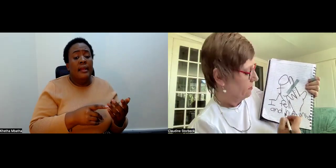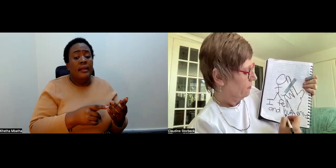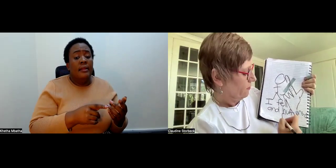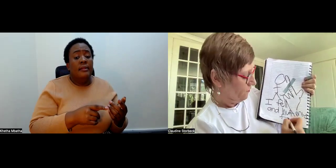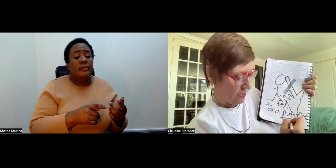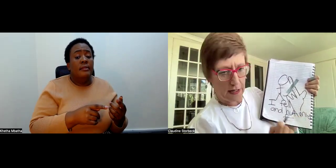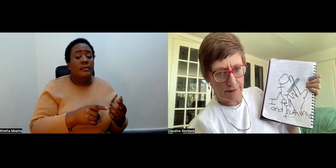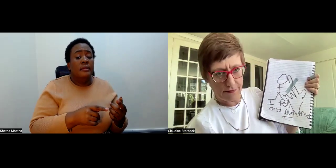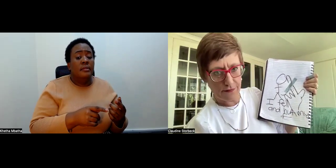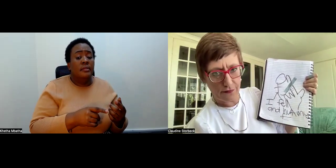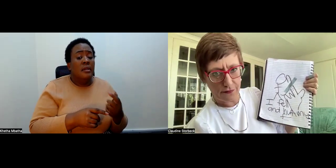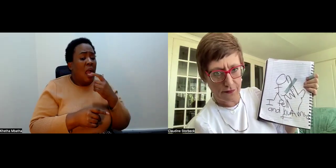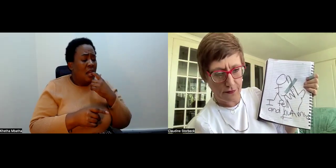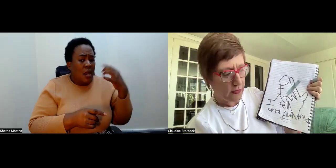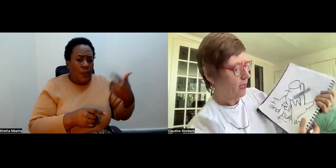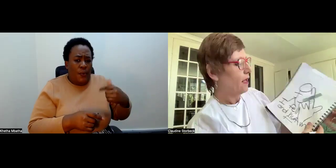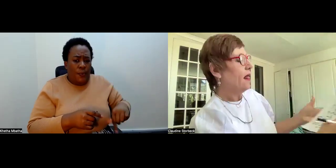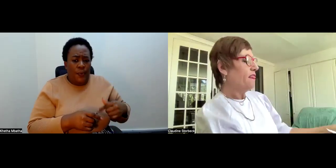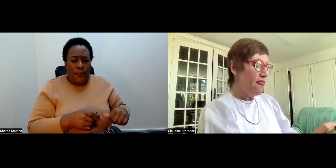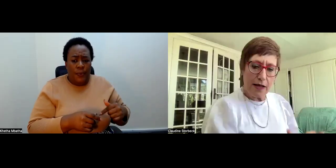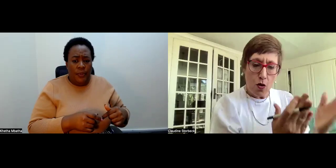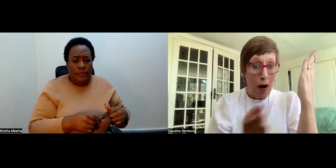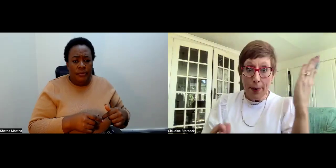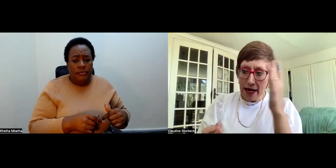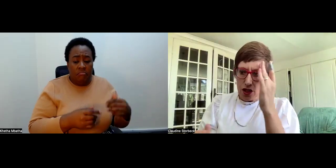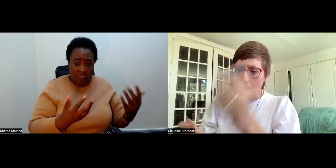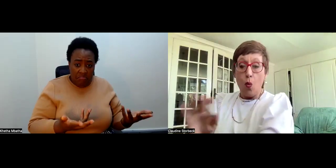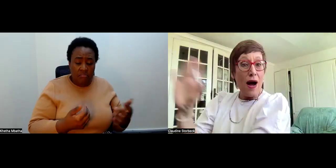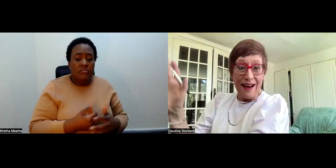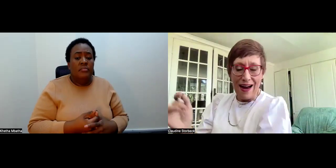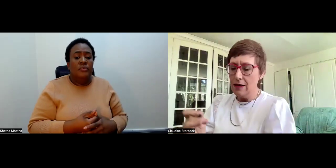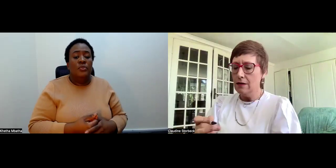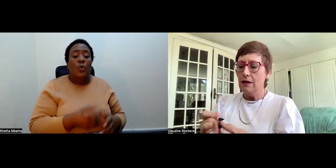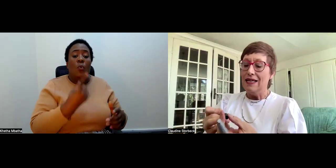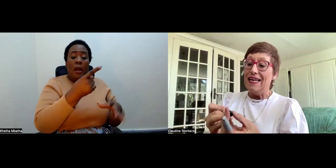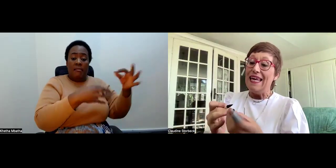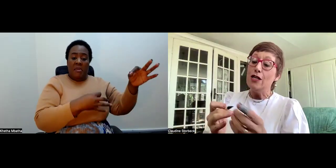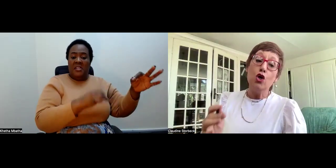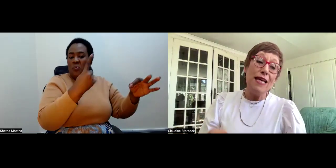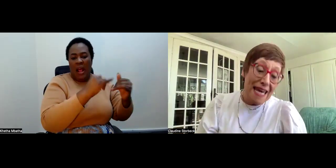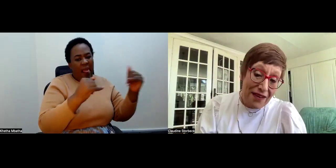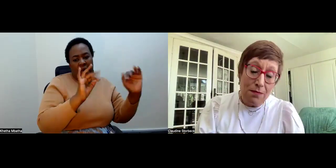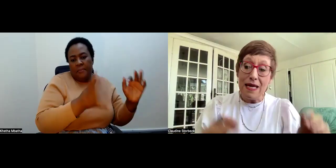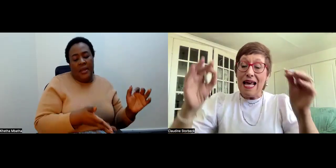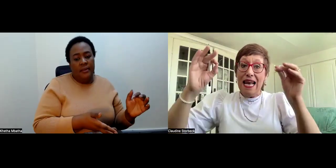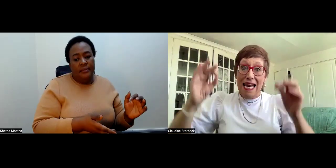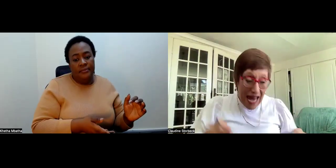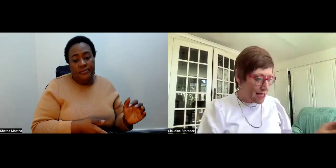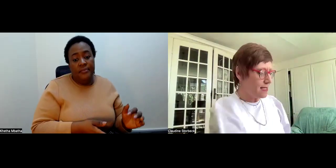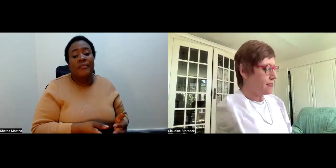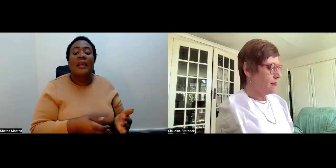my finger. Then that's one page, one line. It could even